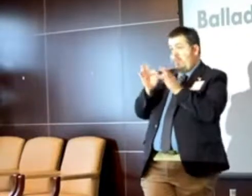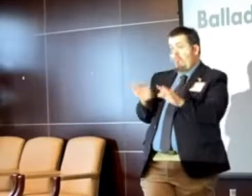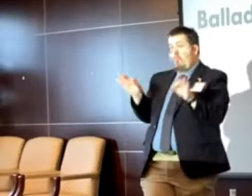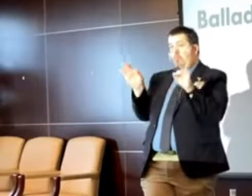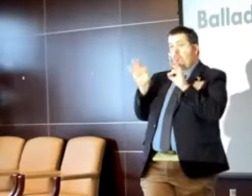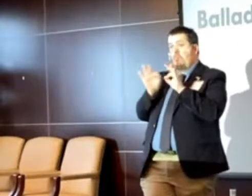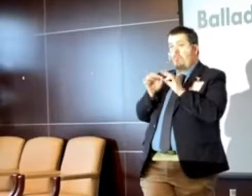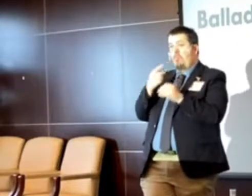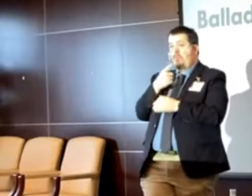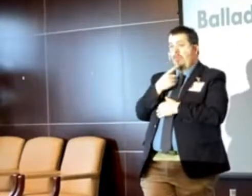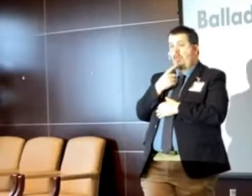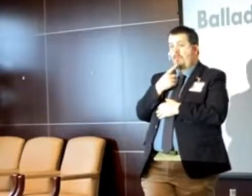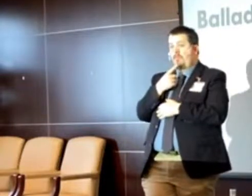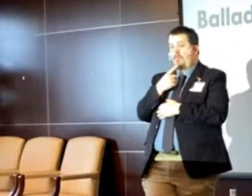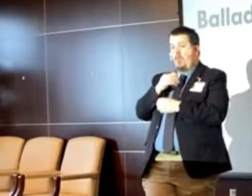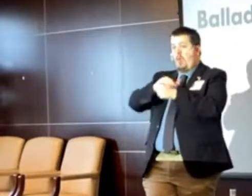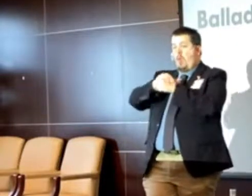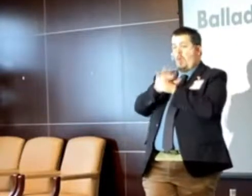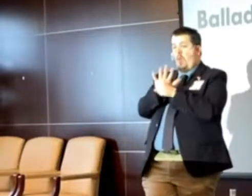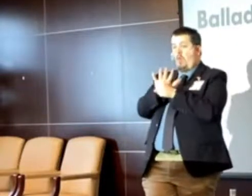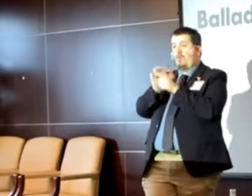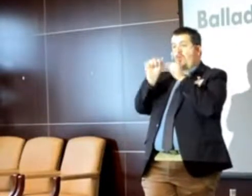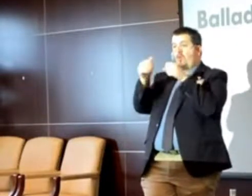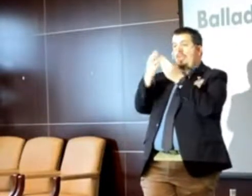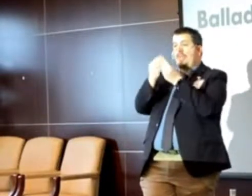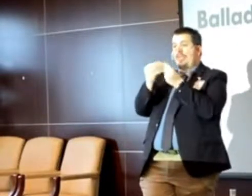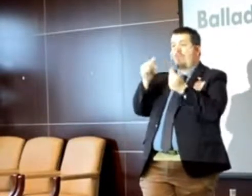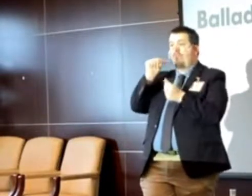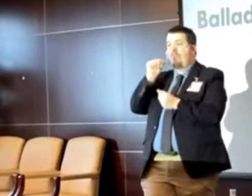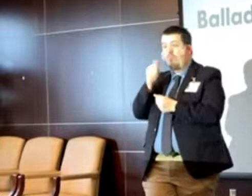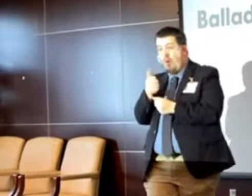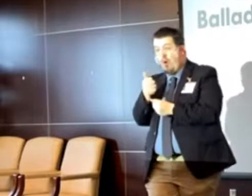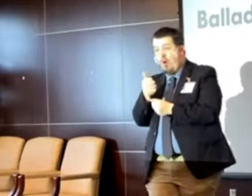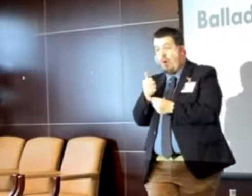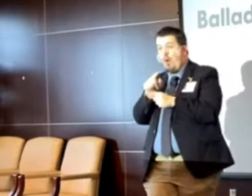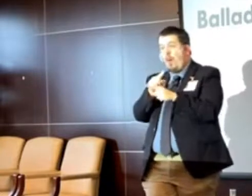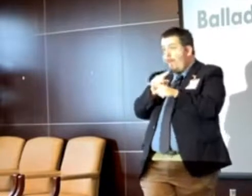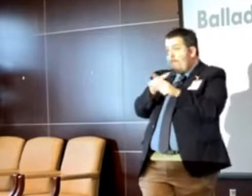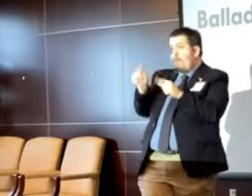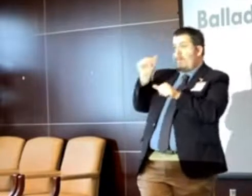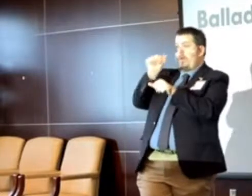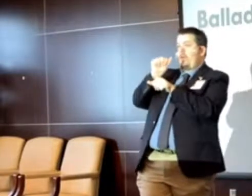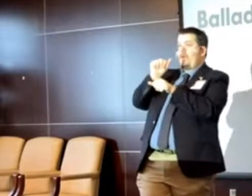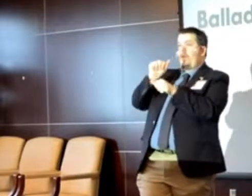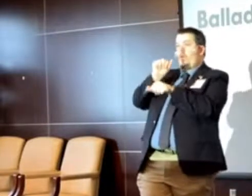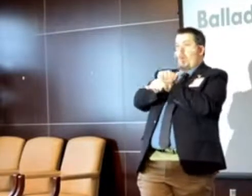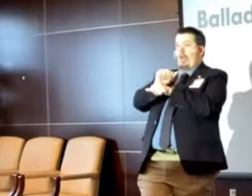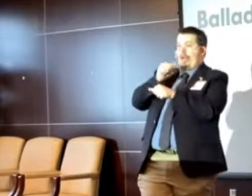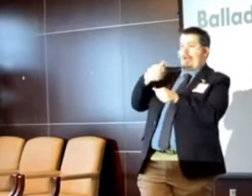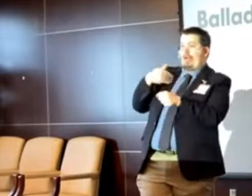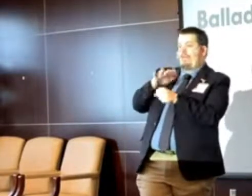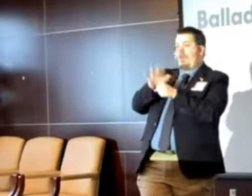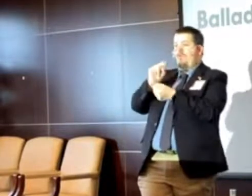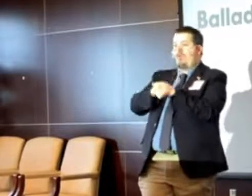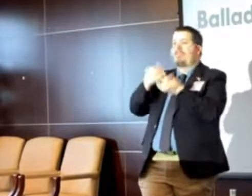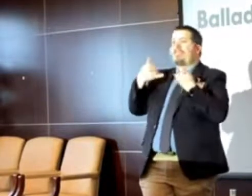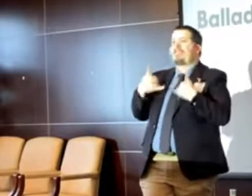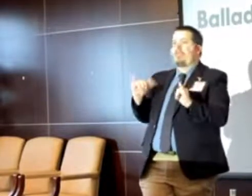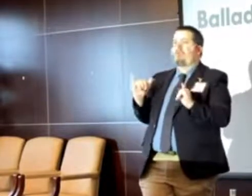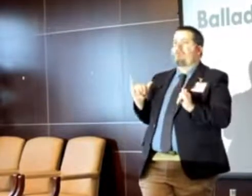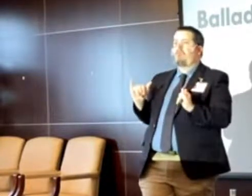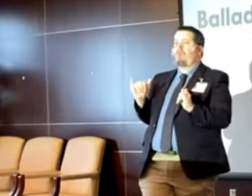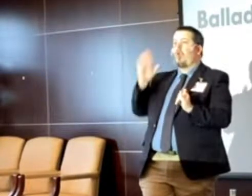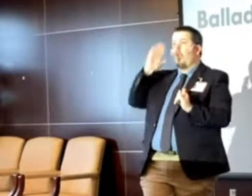important to say that COVID could disappear tomorrow and the labor problem will not go away. There's going to be a